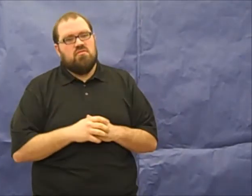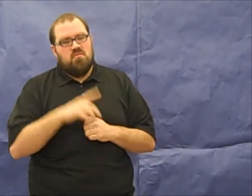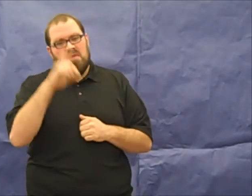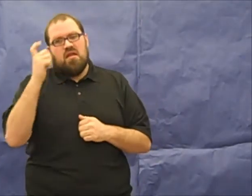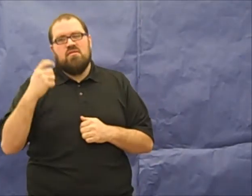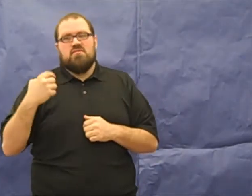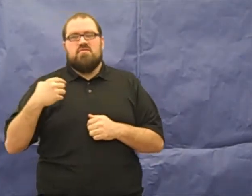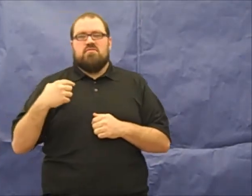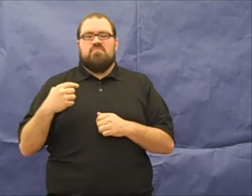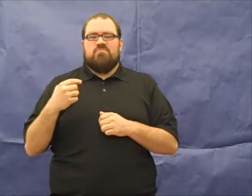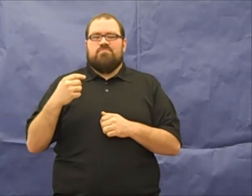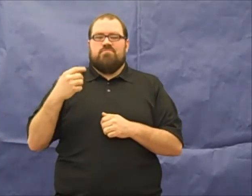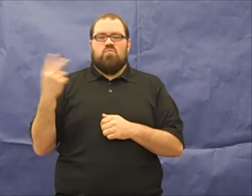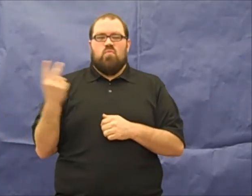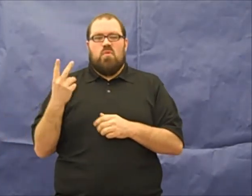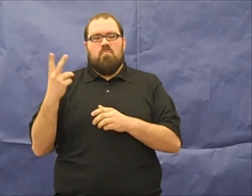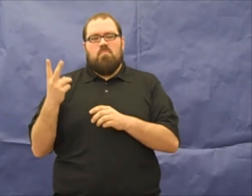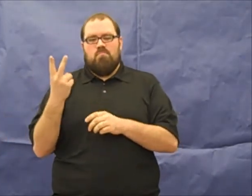was supposed to fix things on this tour.